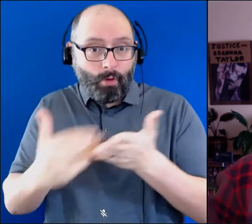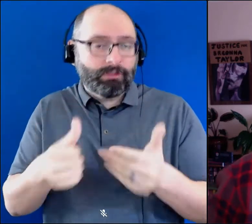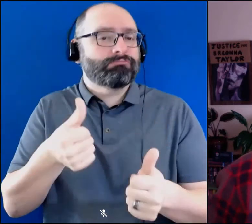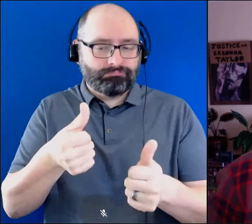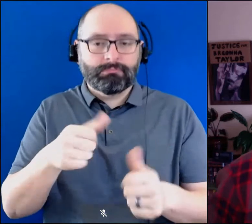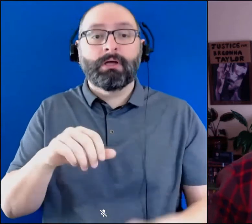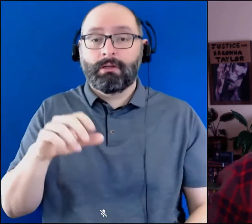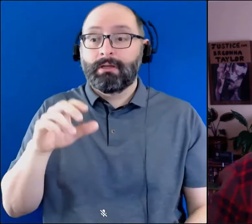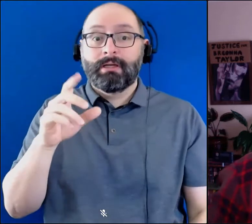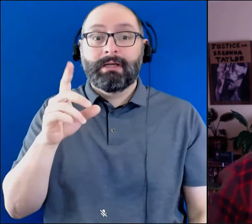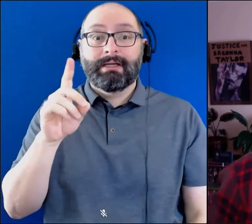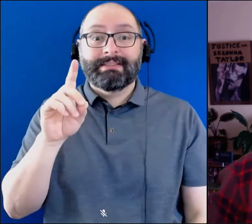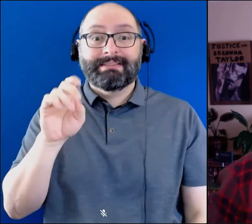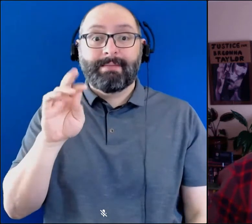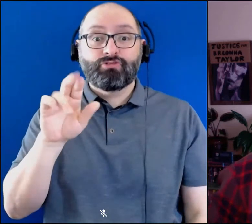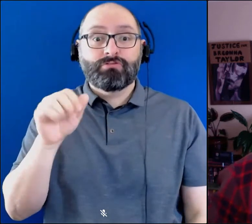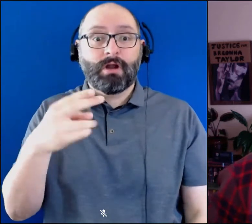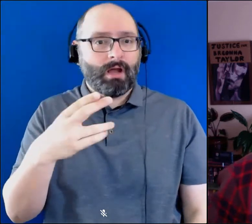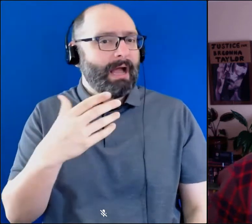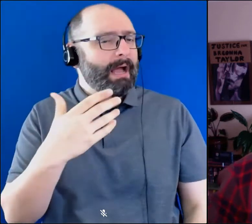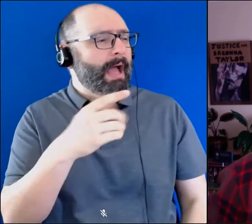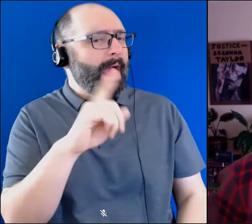Deborah, ask clarifying questions. Yes. Do you have any?